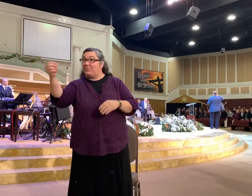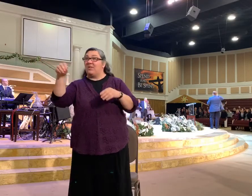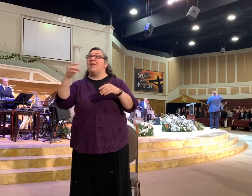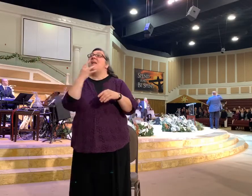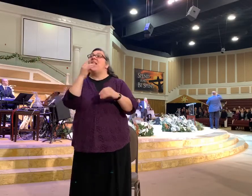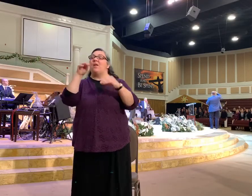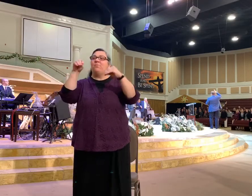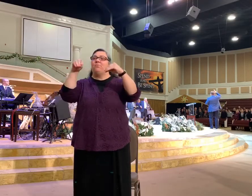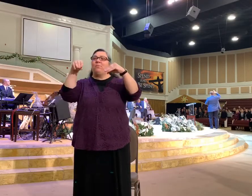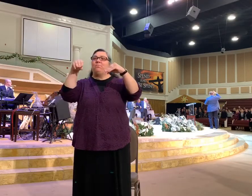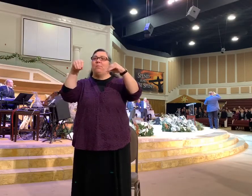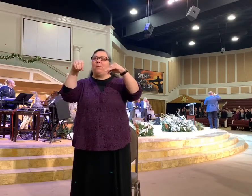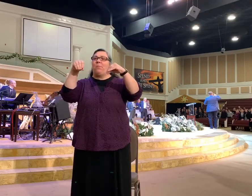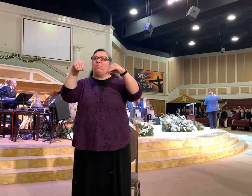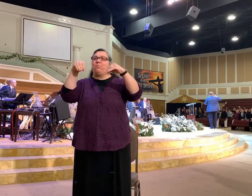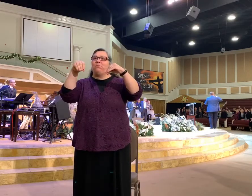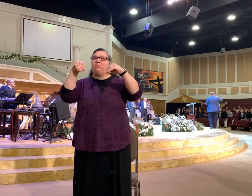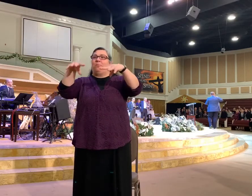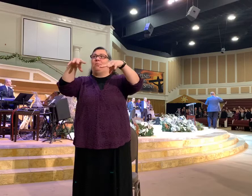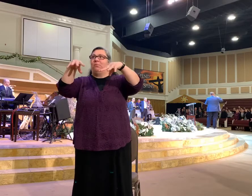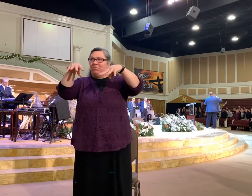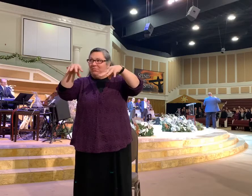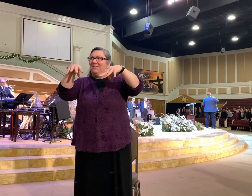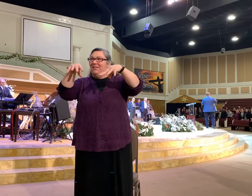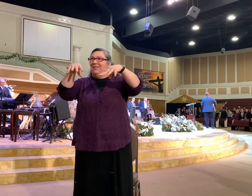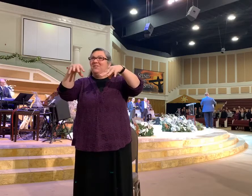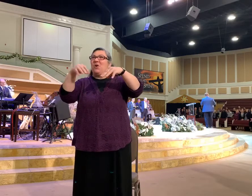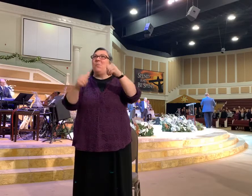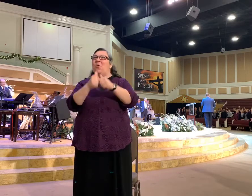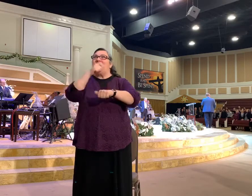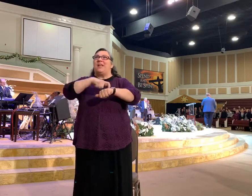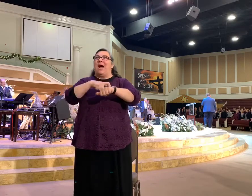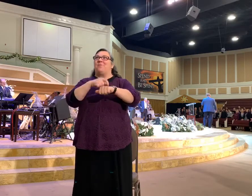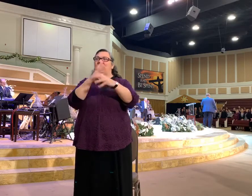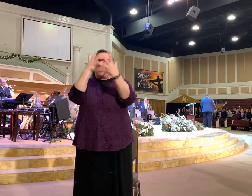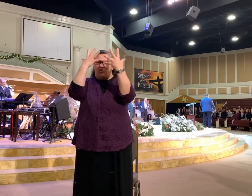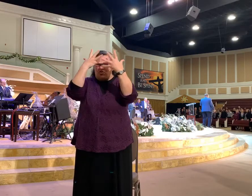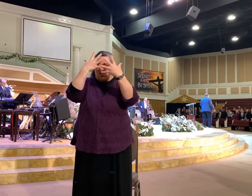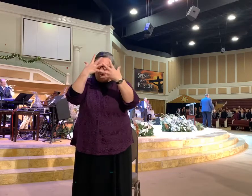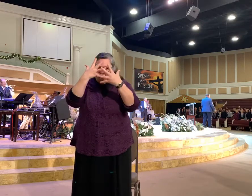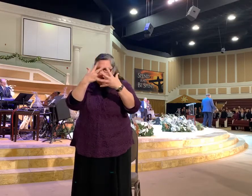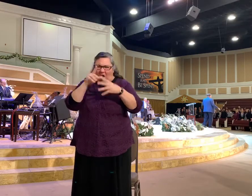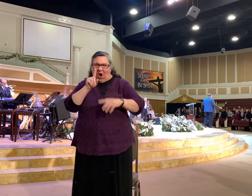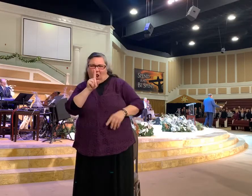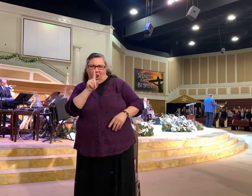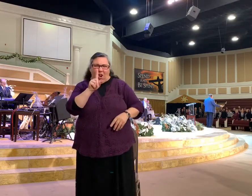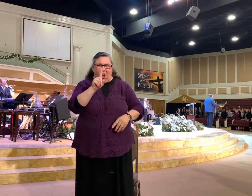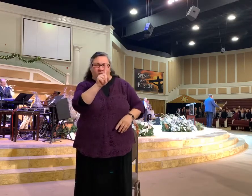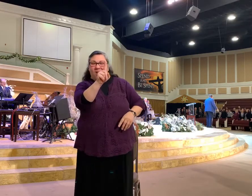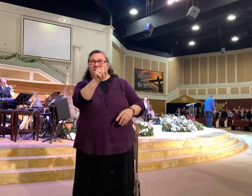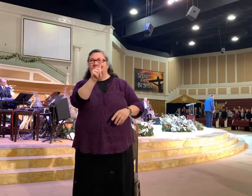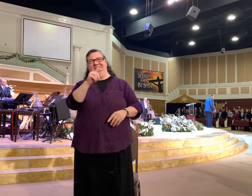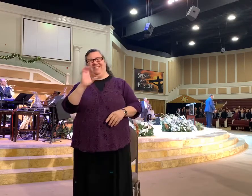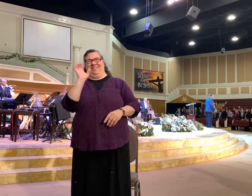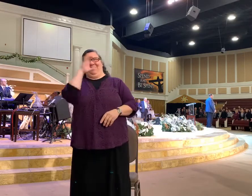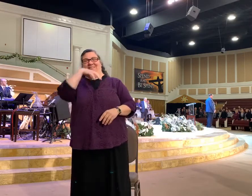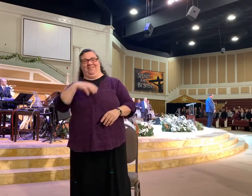they'd blink, blink, blink, blink, blink before they'd come on. And so half the time, you're walking down the dark halls at night, and it was just kind of spooky.